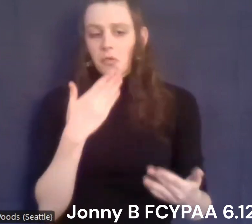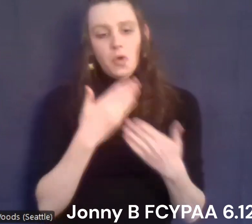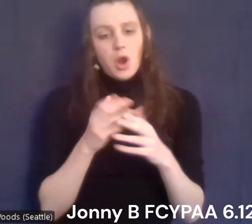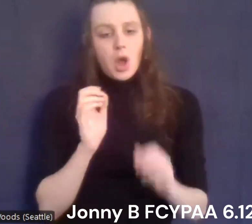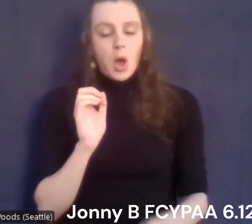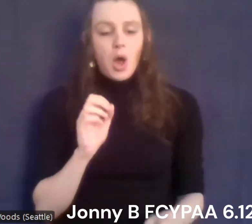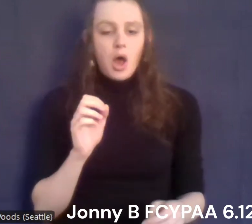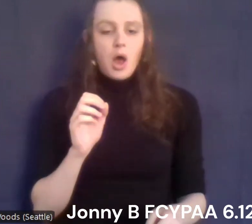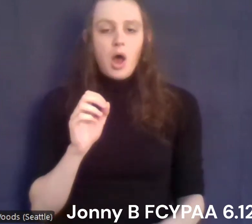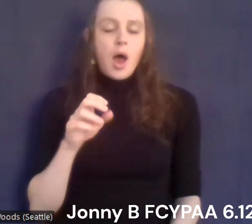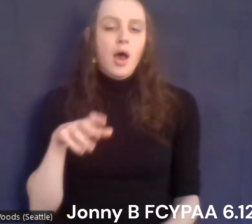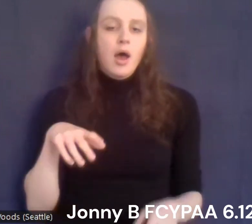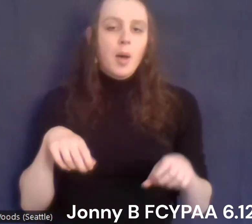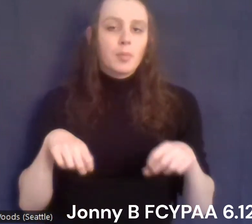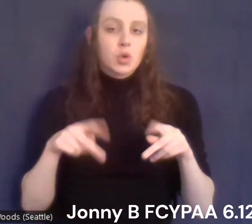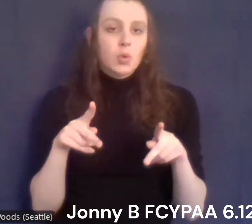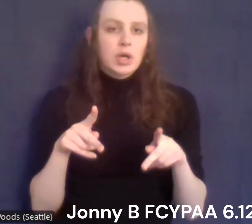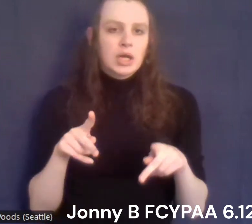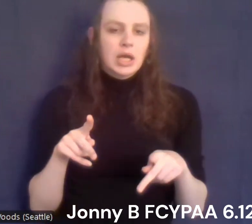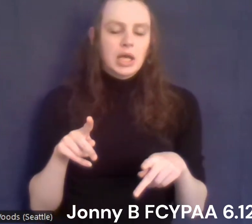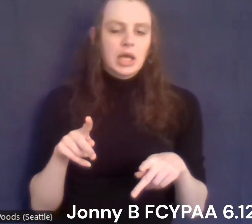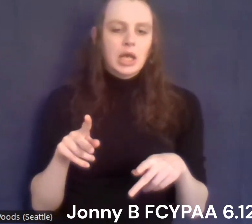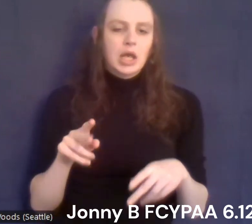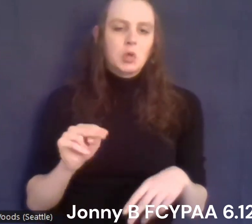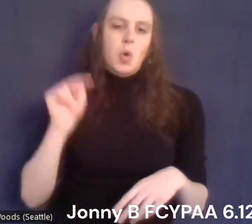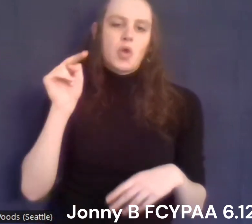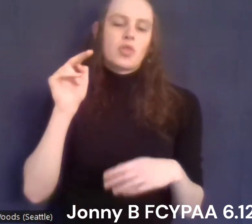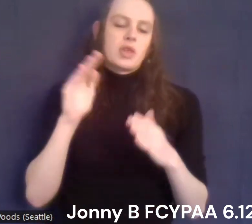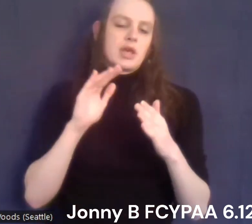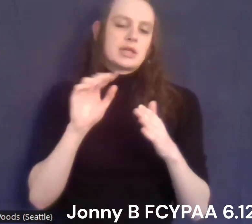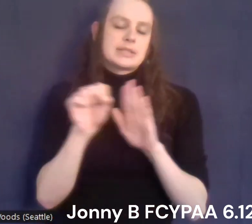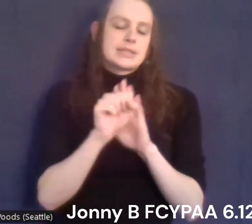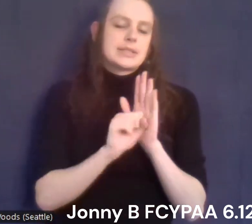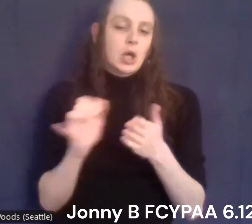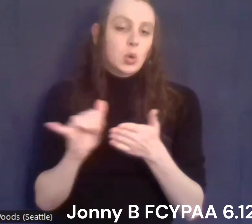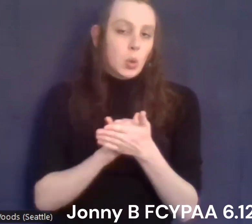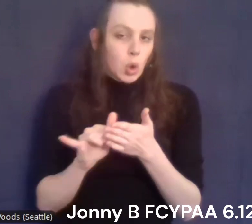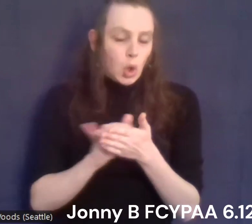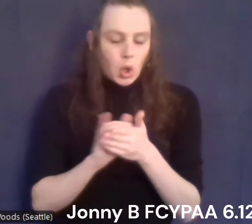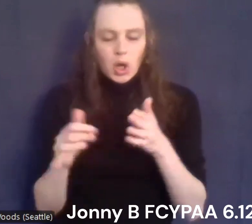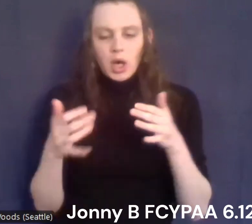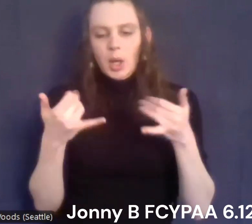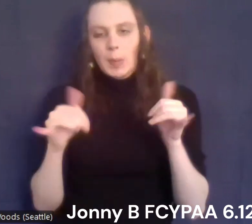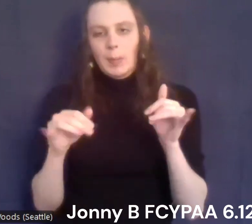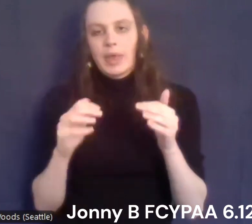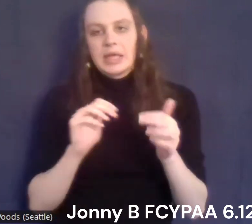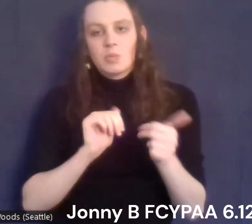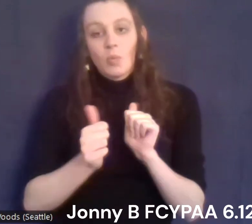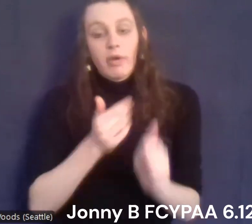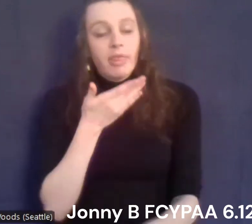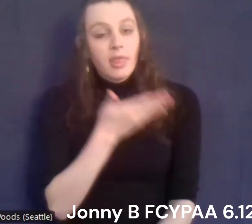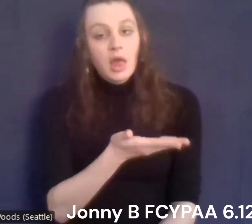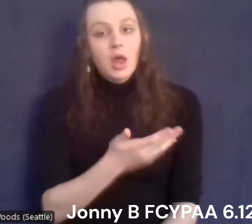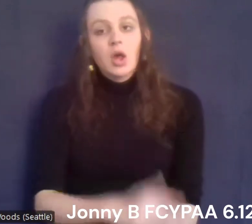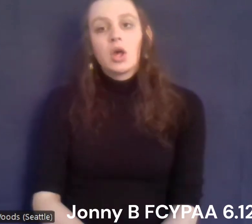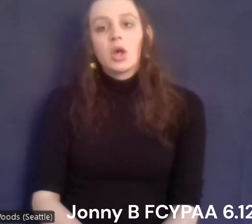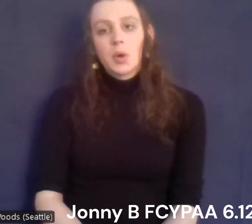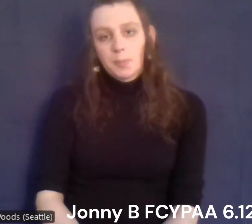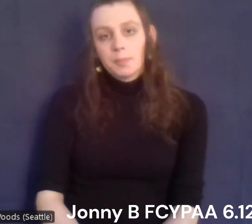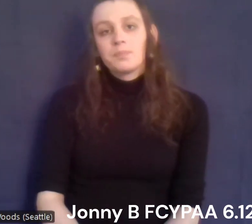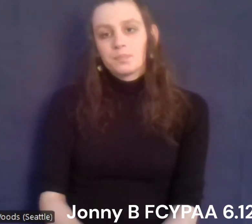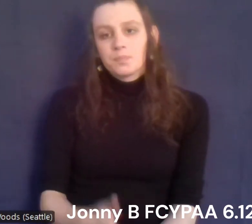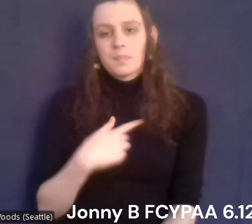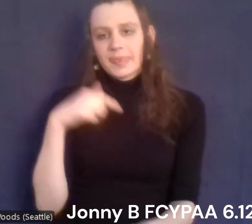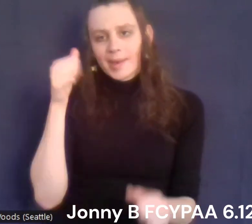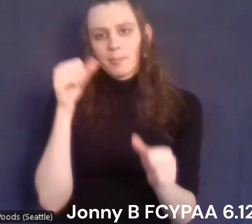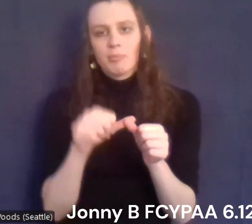upstate New York. And I'm playing sports up there. And I remember just being, once